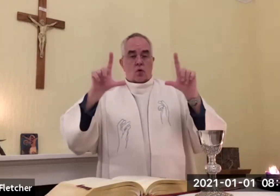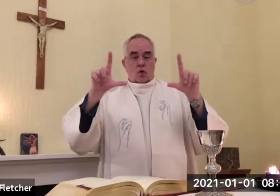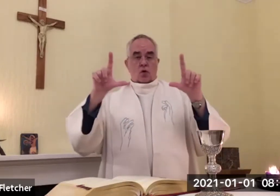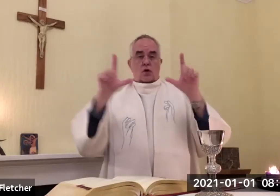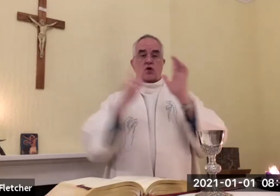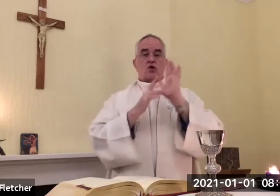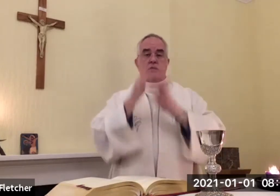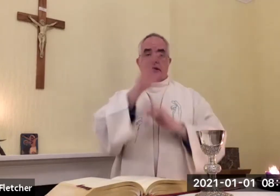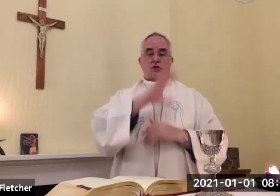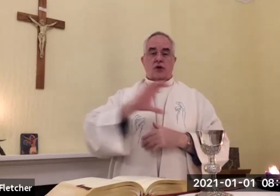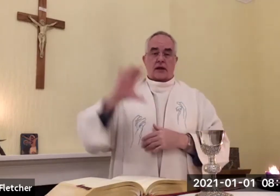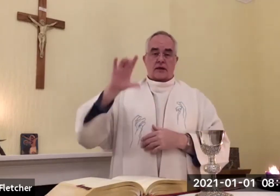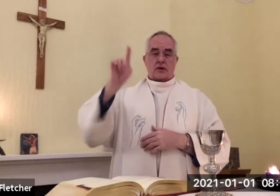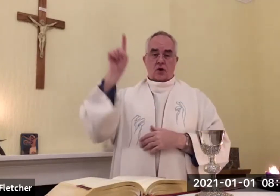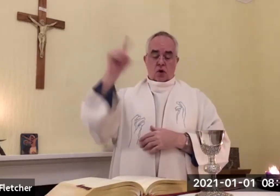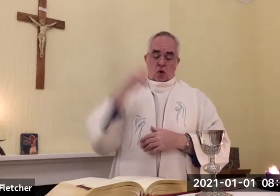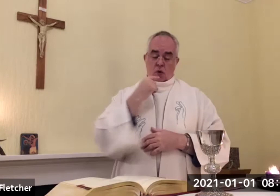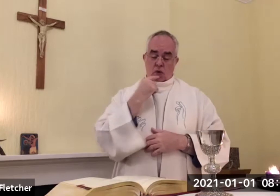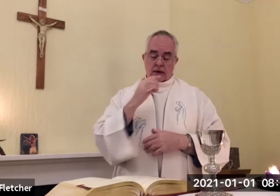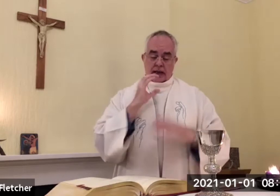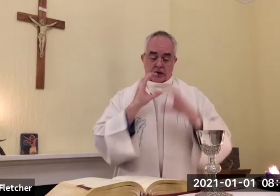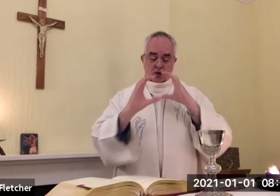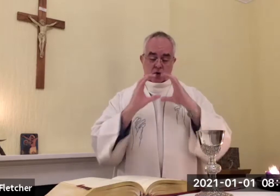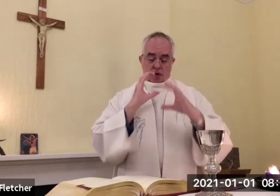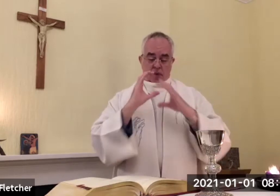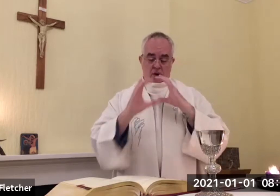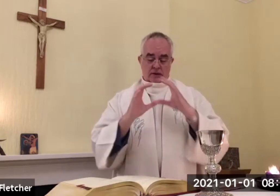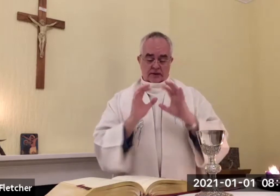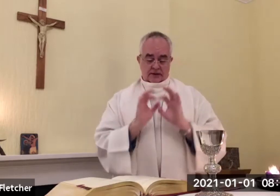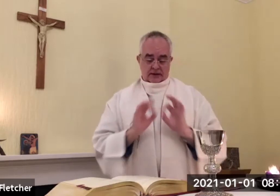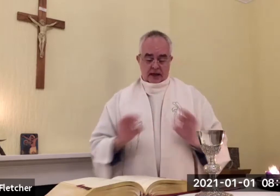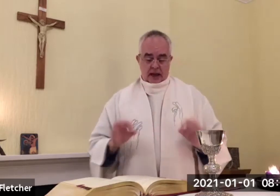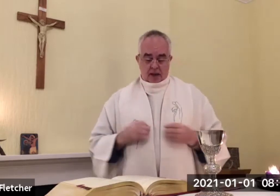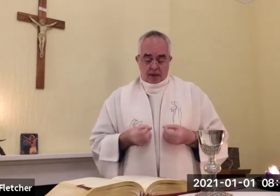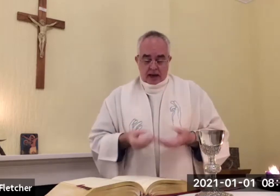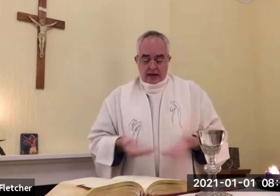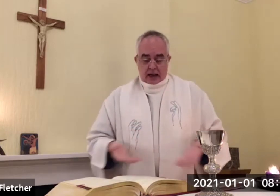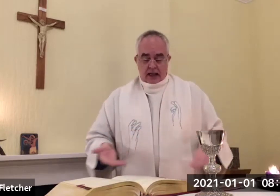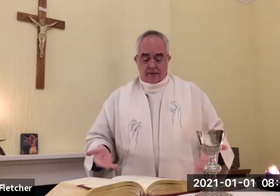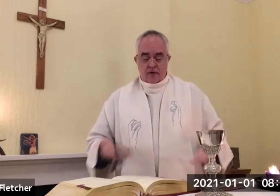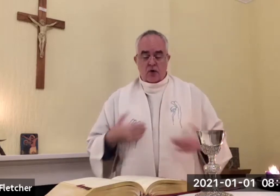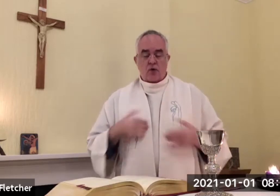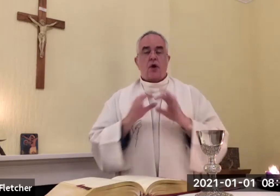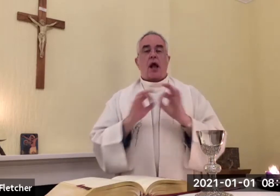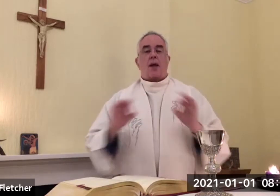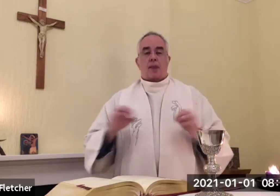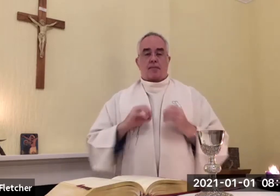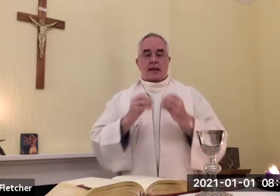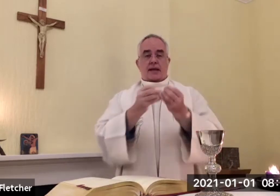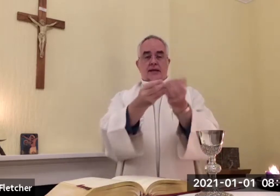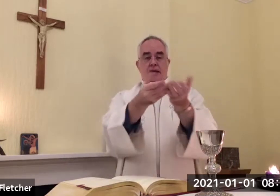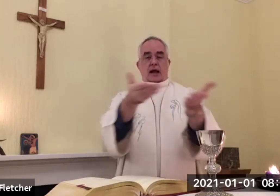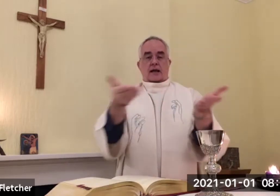Lord Jesus Christ, we tell to your apostles, peace I leave you, my peace I give